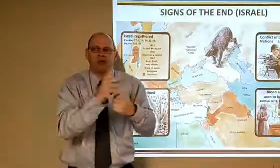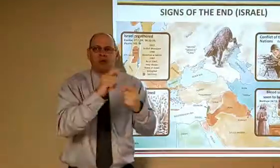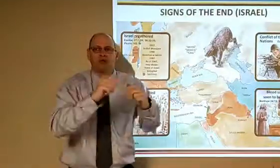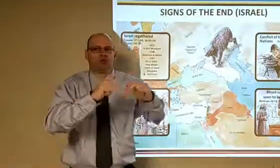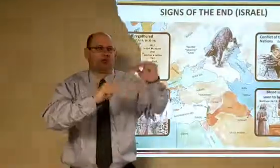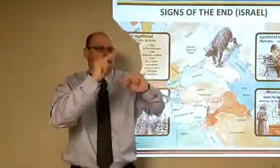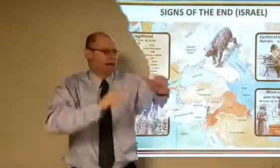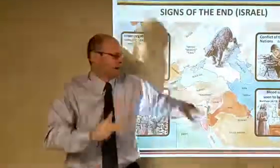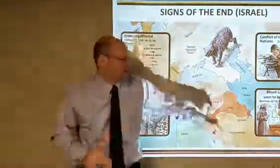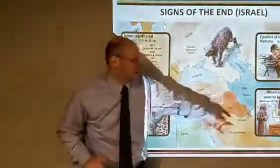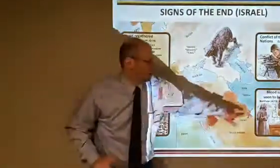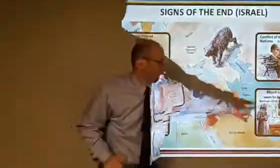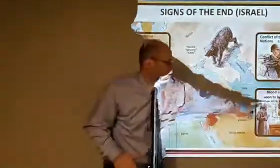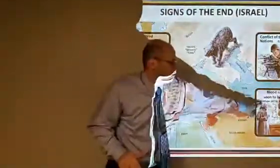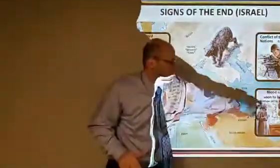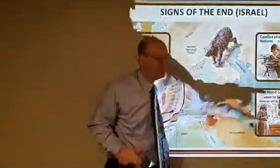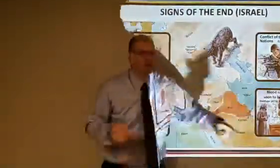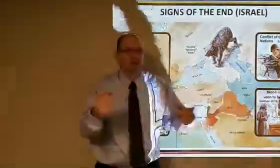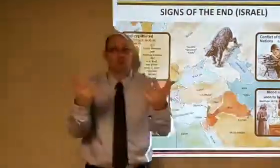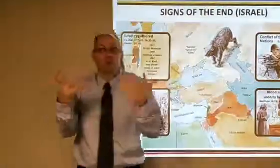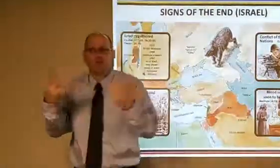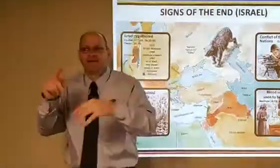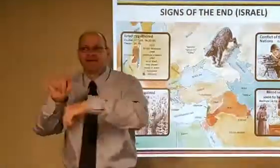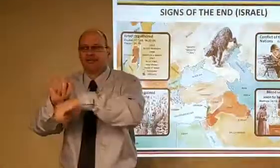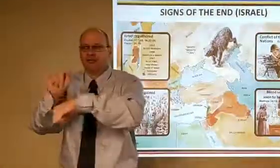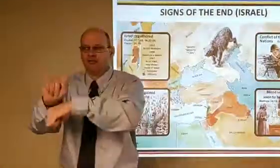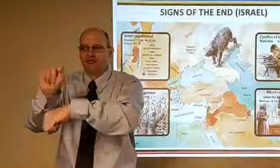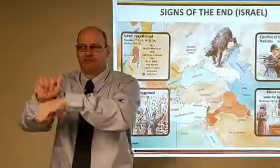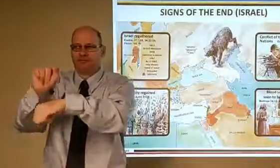restored. That means the third temple will be established.